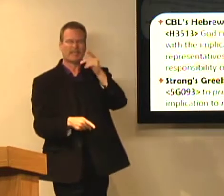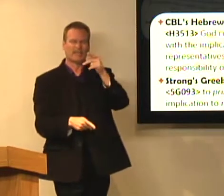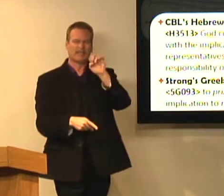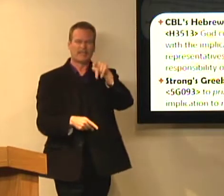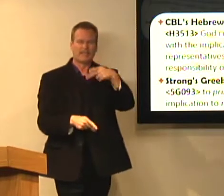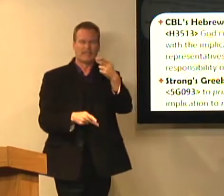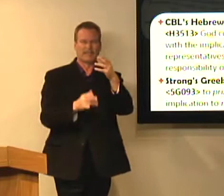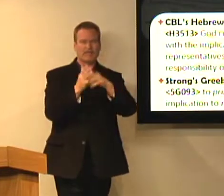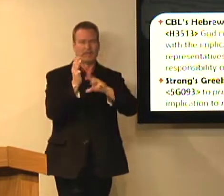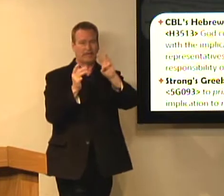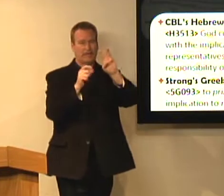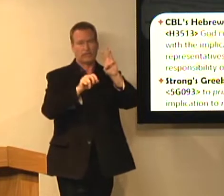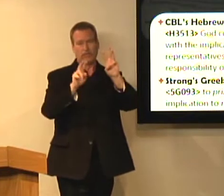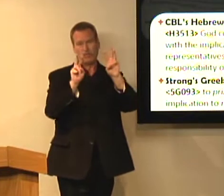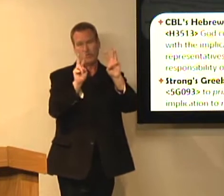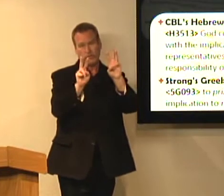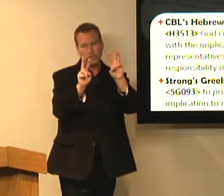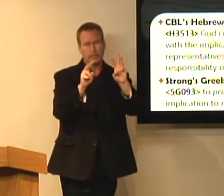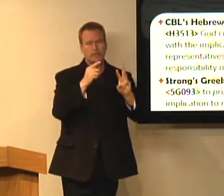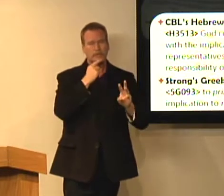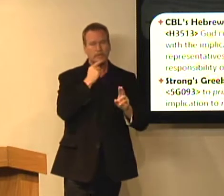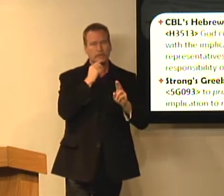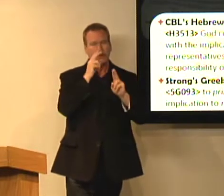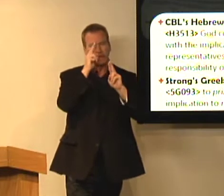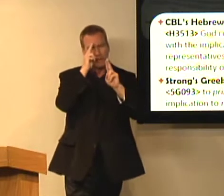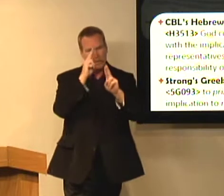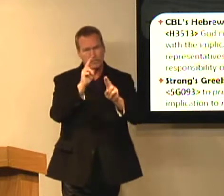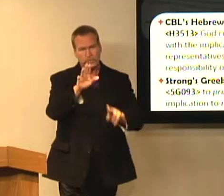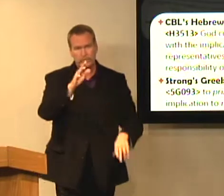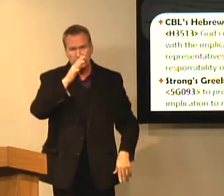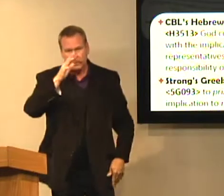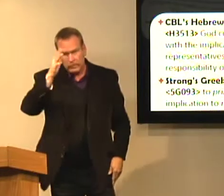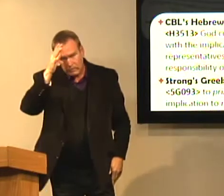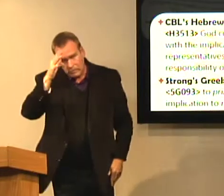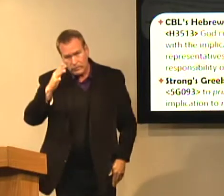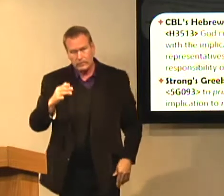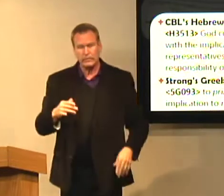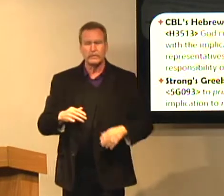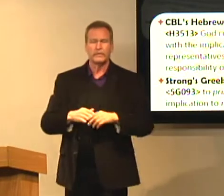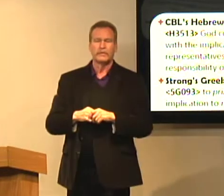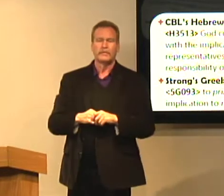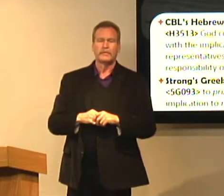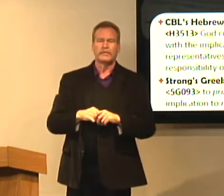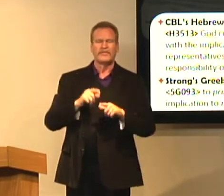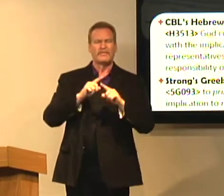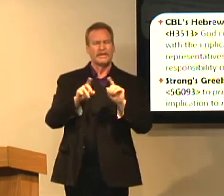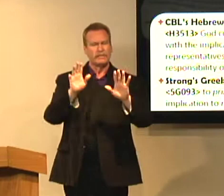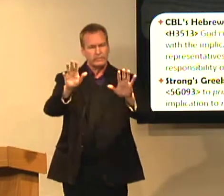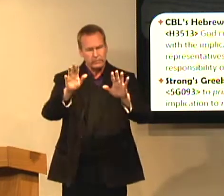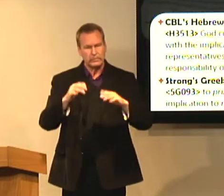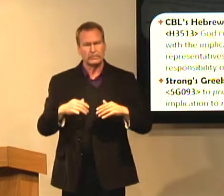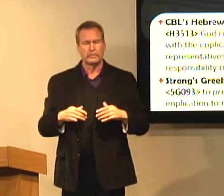honoring her. In Ephesians chapter 6, it says, honor your parents.